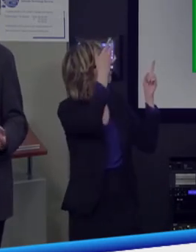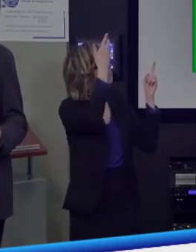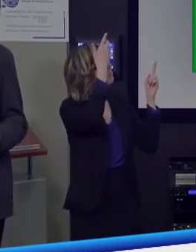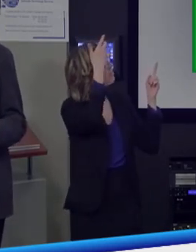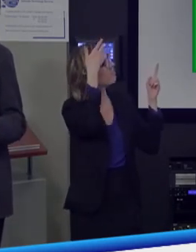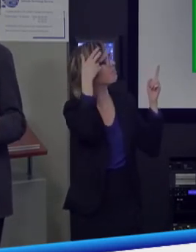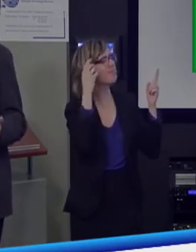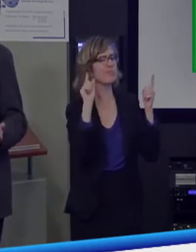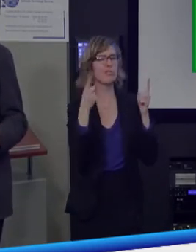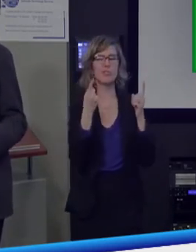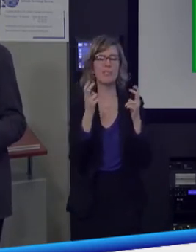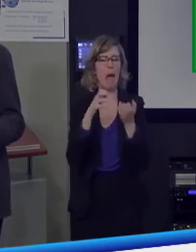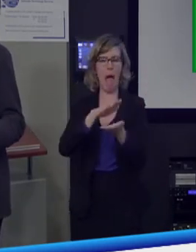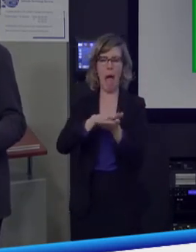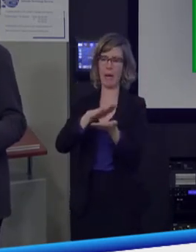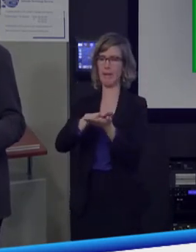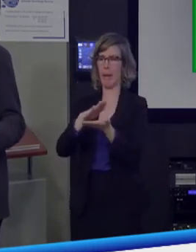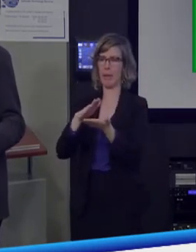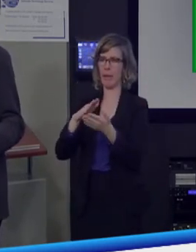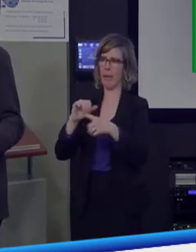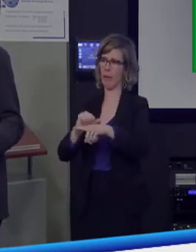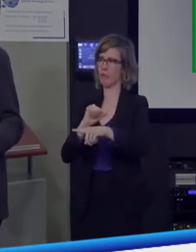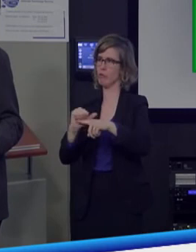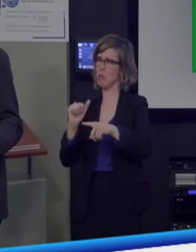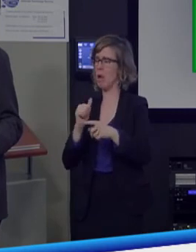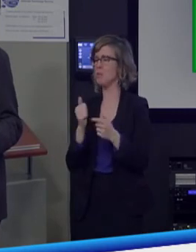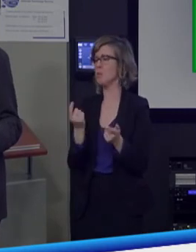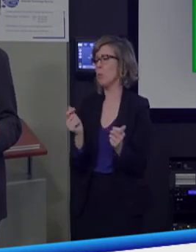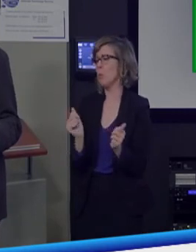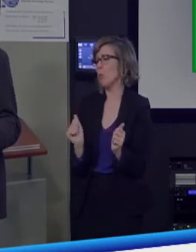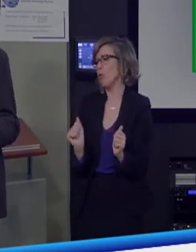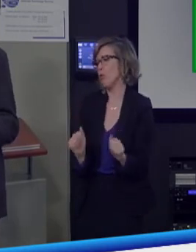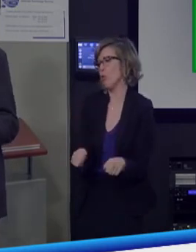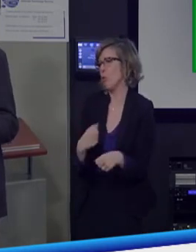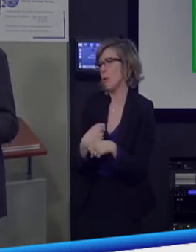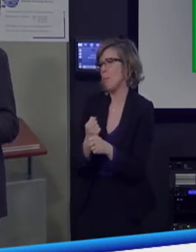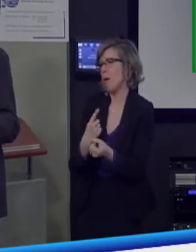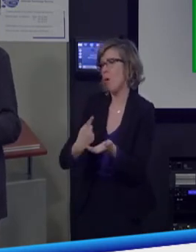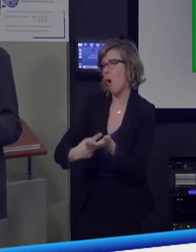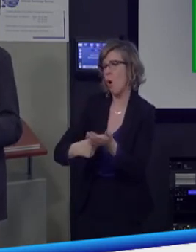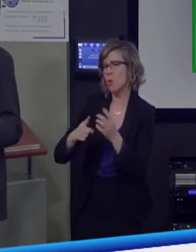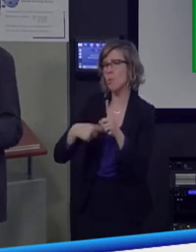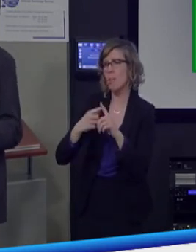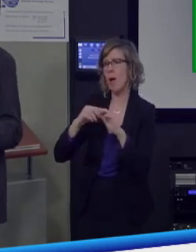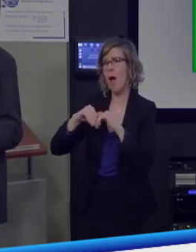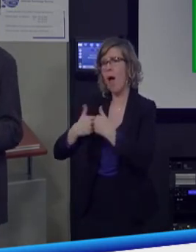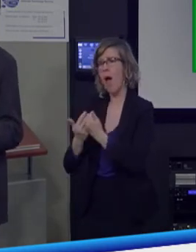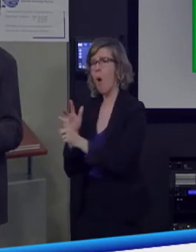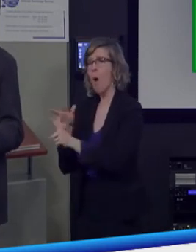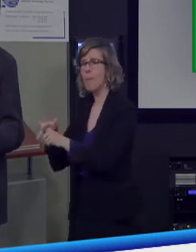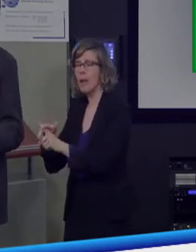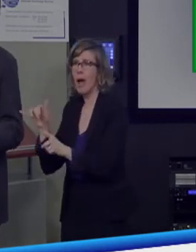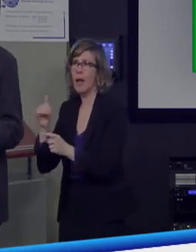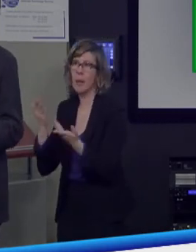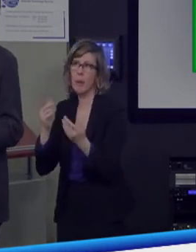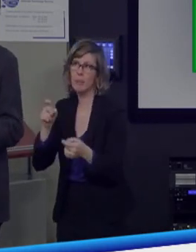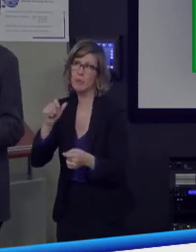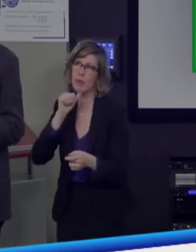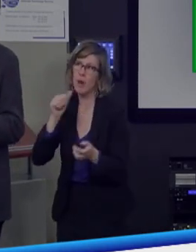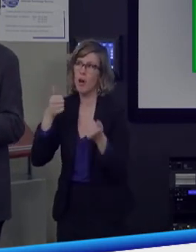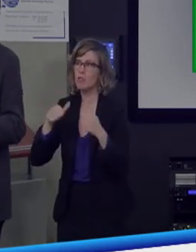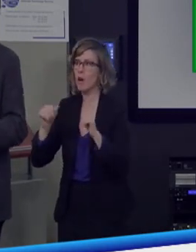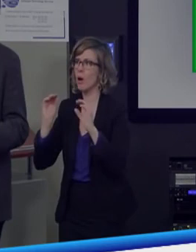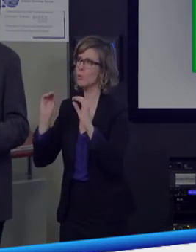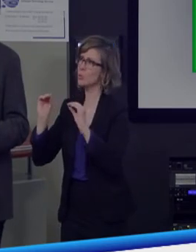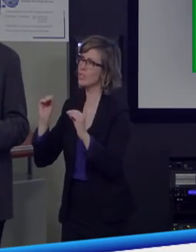of interesting. You could make an argument for maybe you could apply it. Maybe you shouldn't try to teach kids in